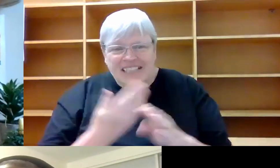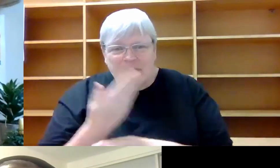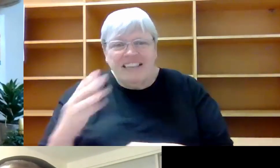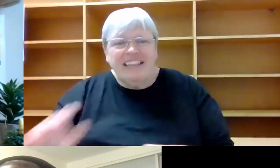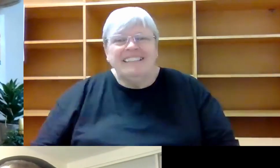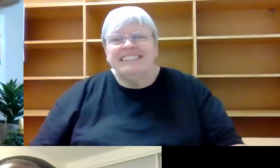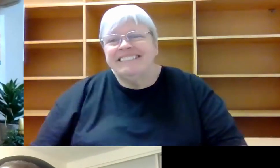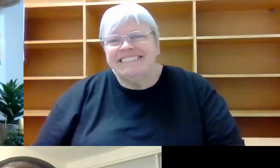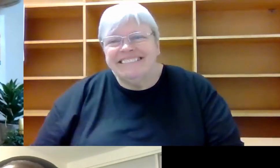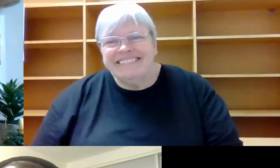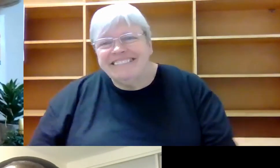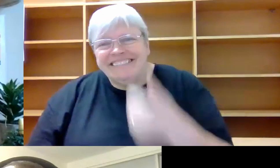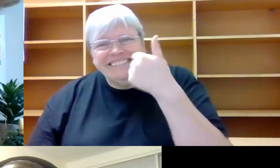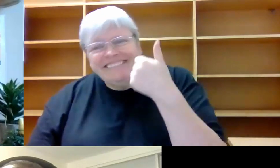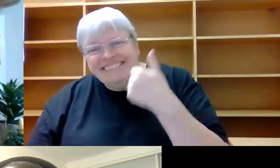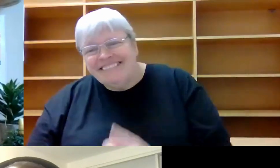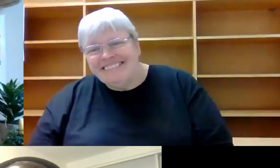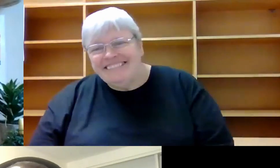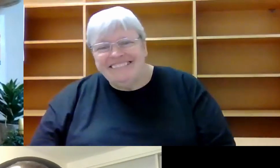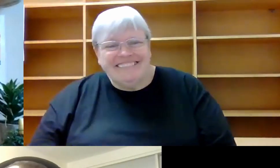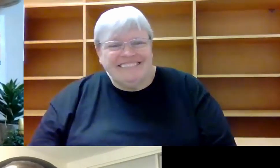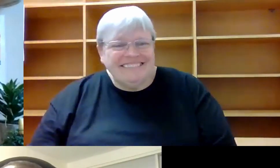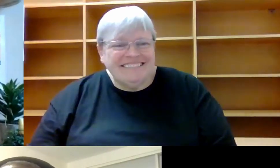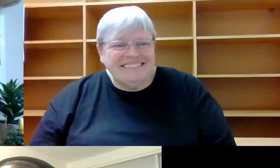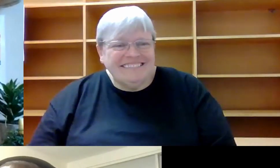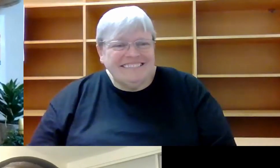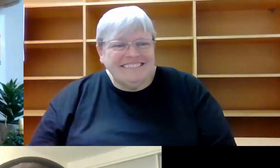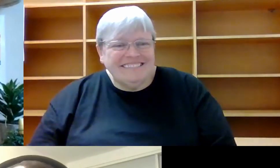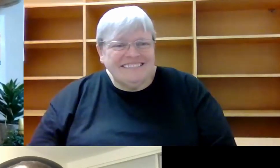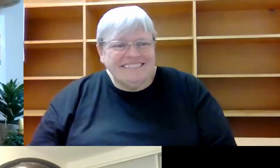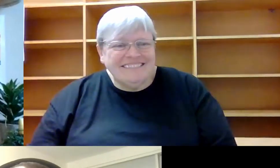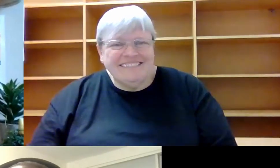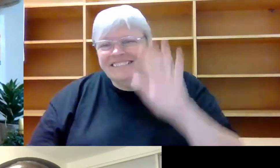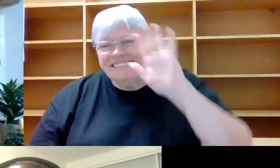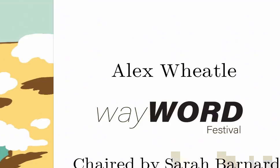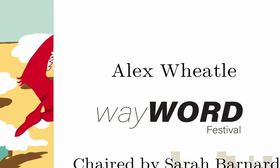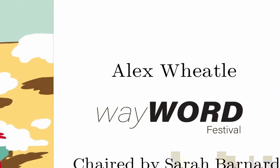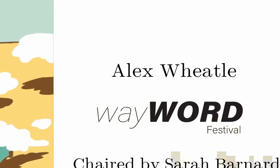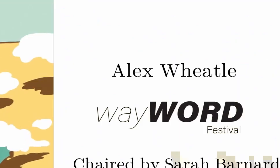you're in Scotland. Yeah, we do. Okay, thank you. Thank you. And thank you, Leslie.